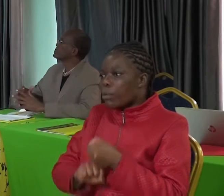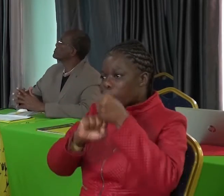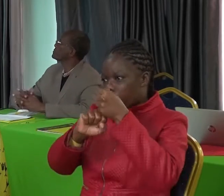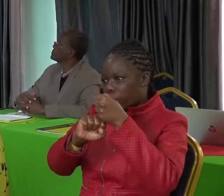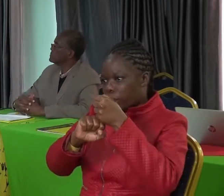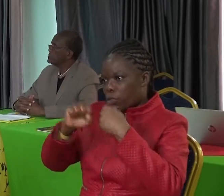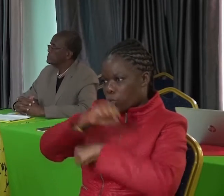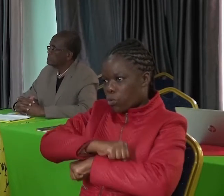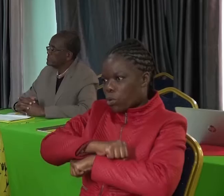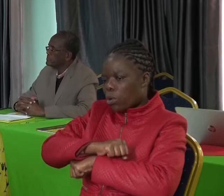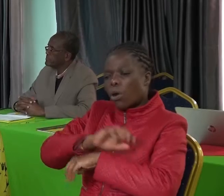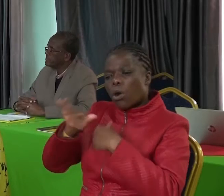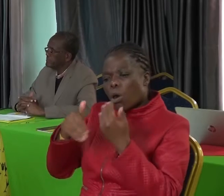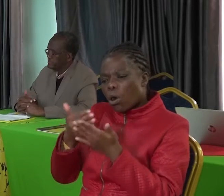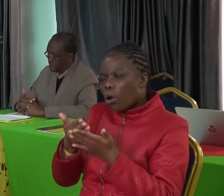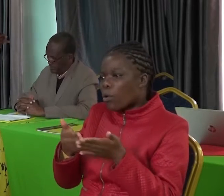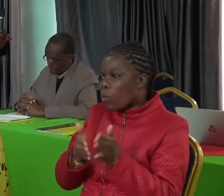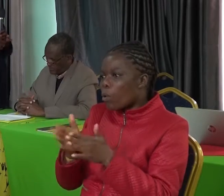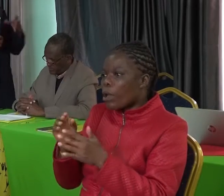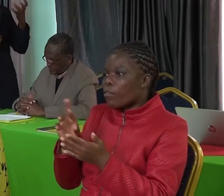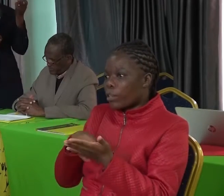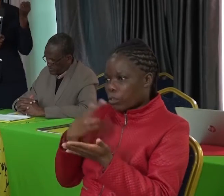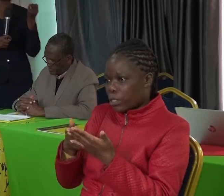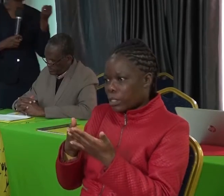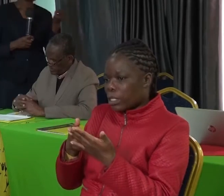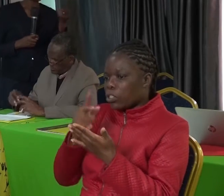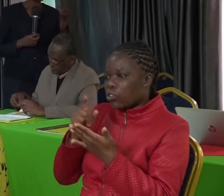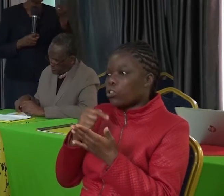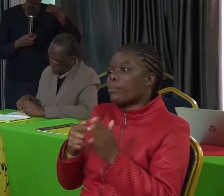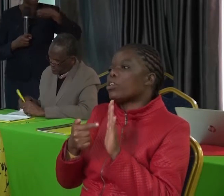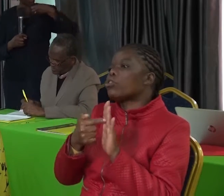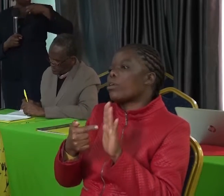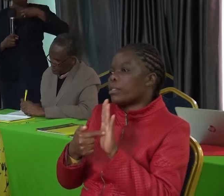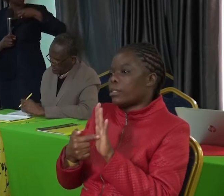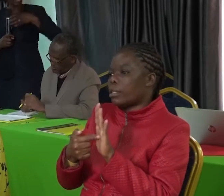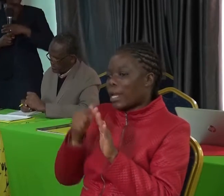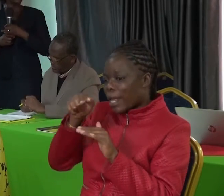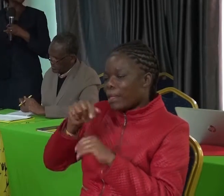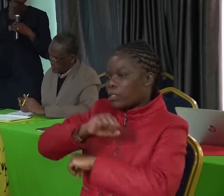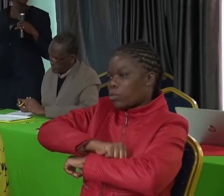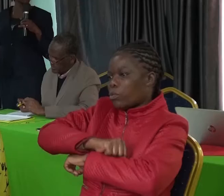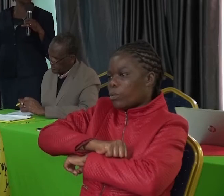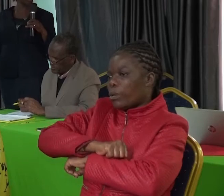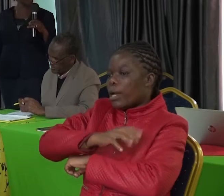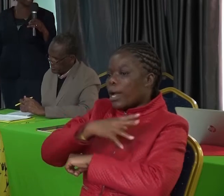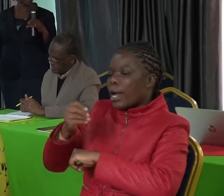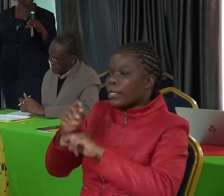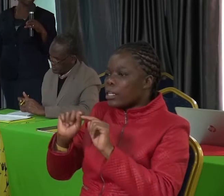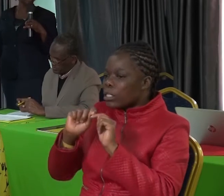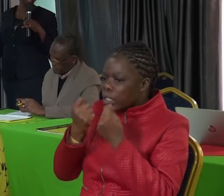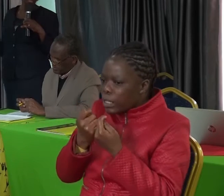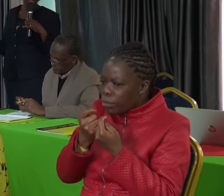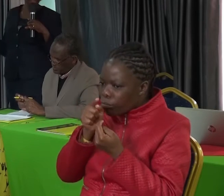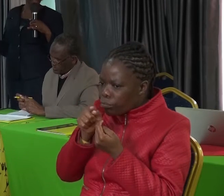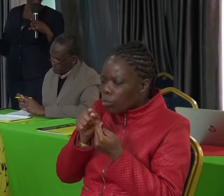like that. All forms of resources will be tapped into that school. And it's the school teams to ensure they have